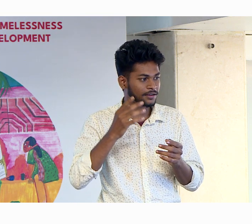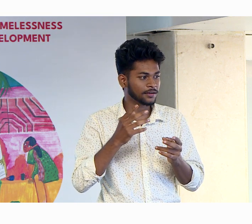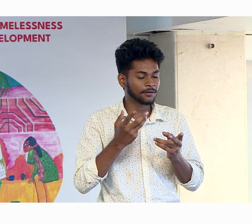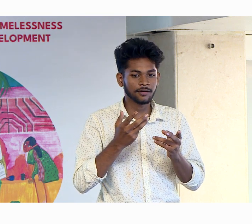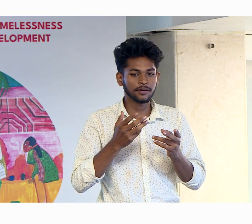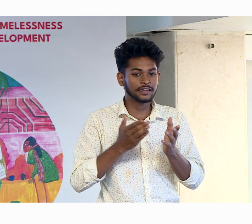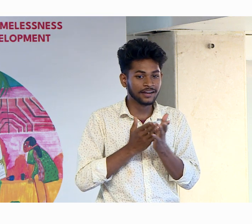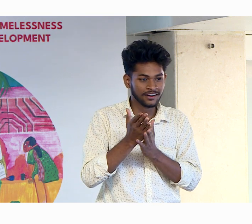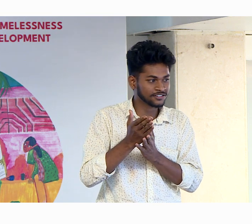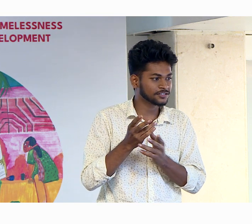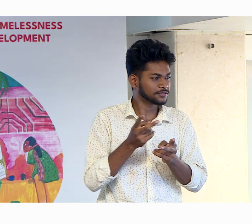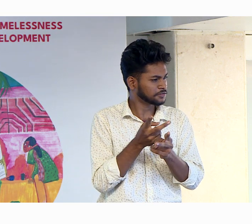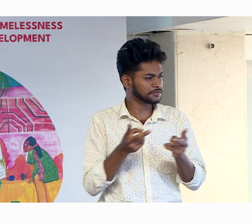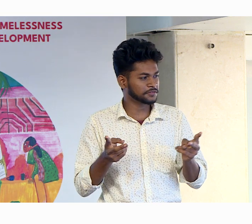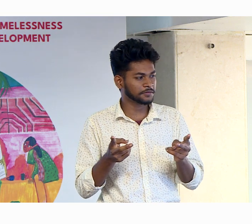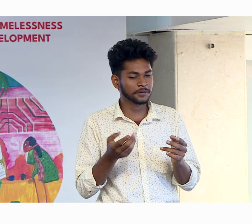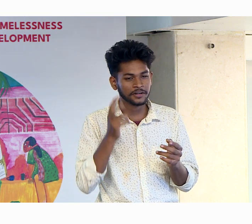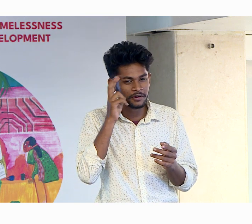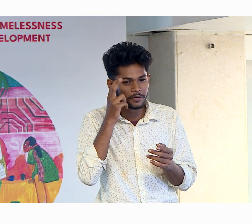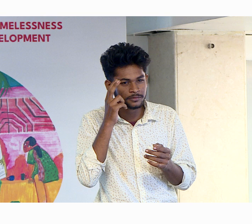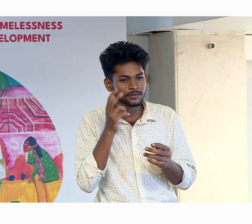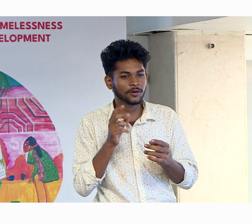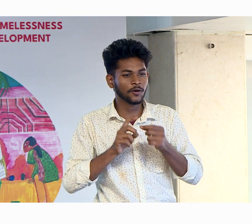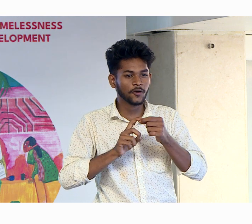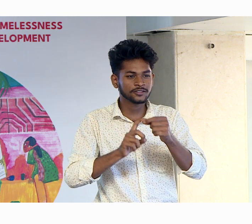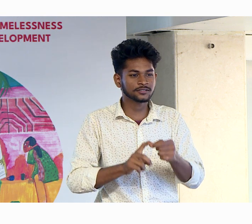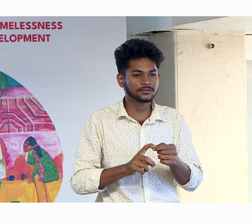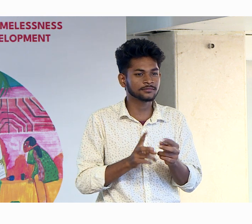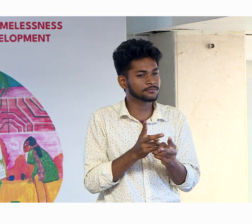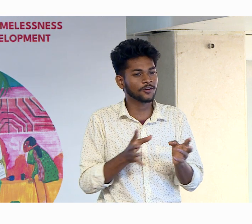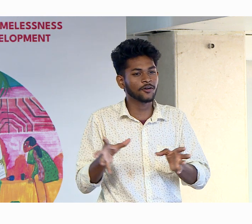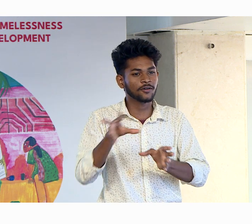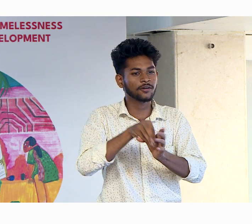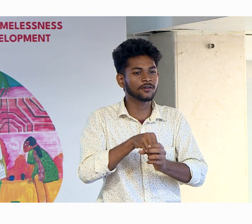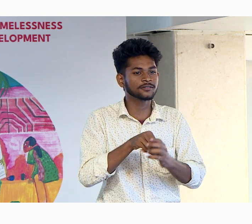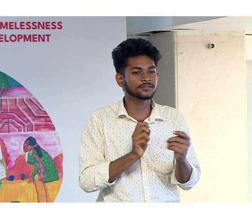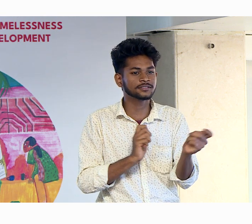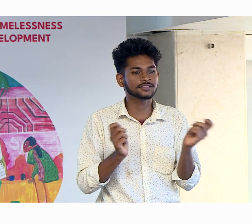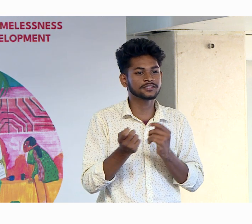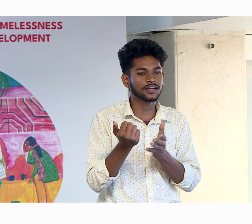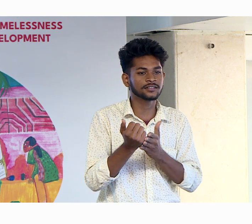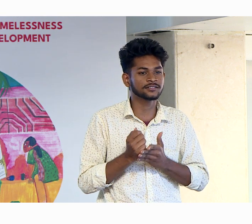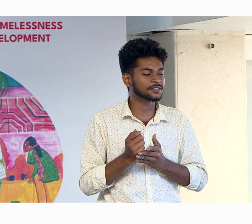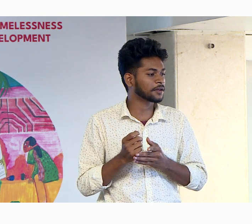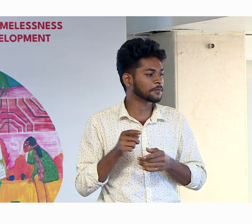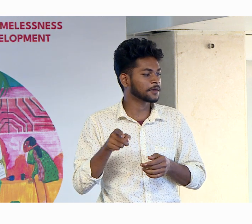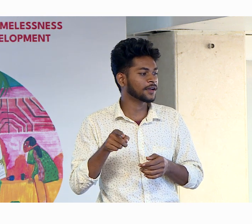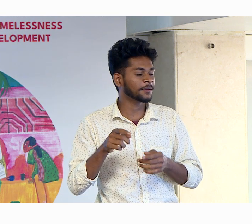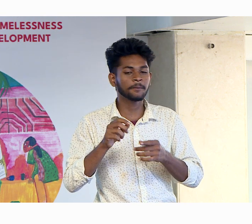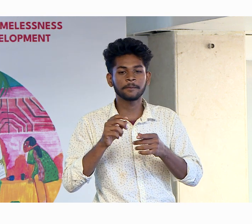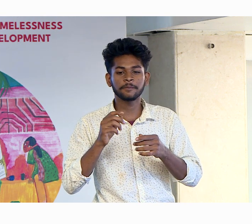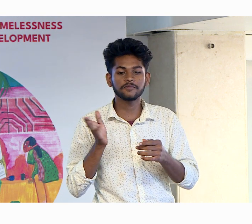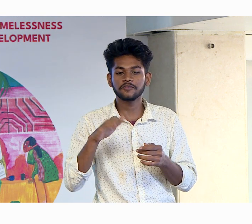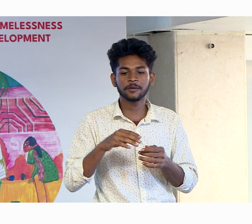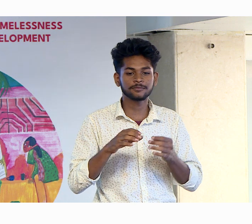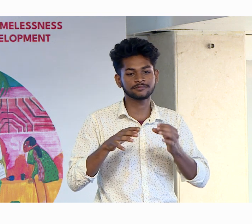if applied in their context. They collectively explore the likely opportunities and barriers and who else needs